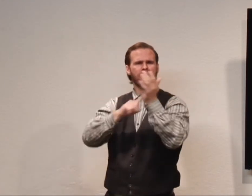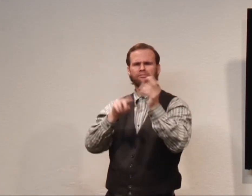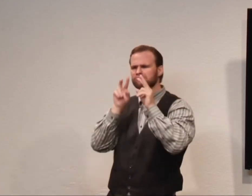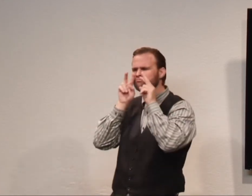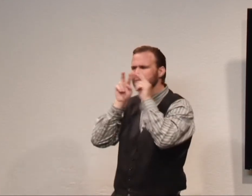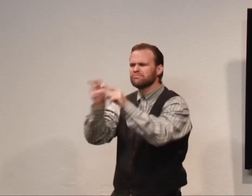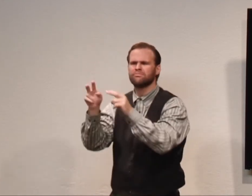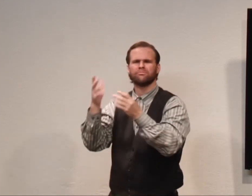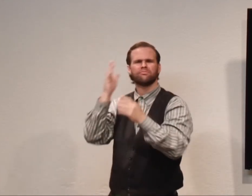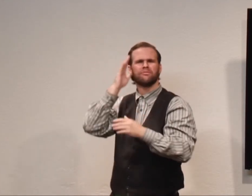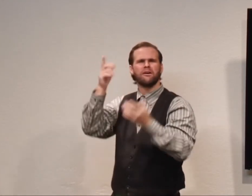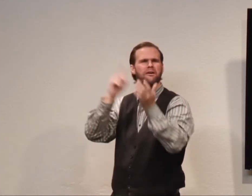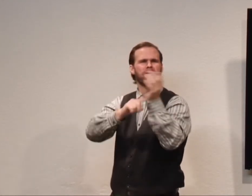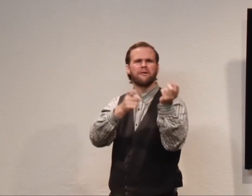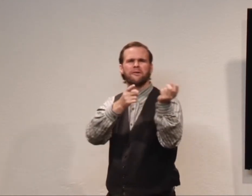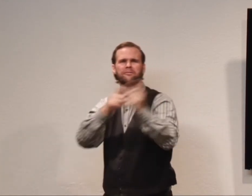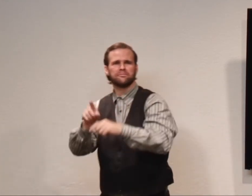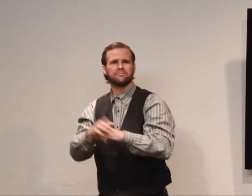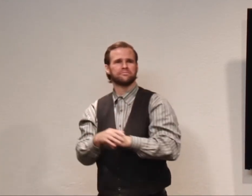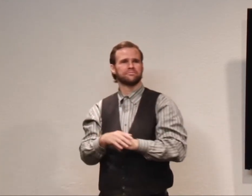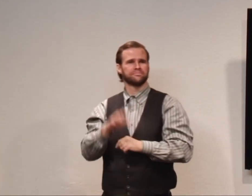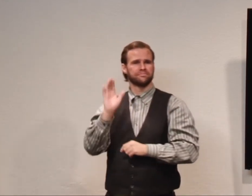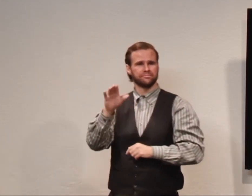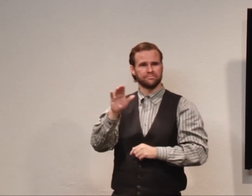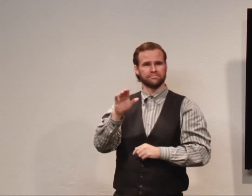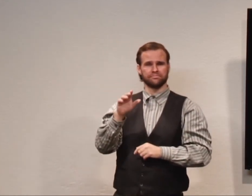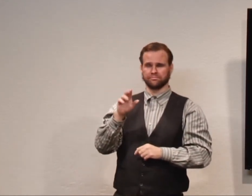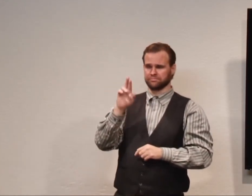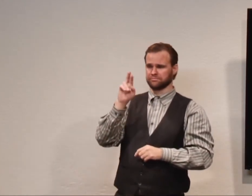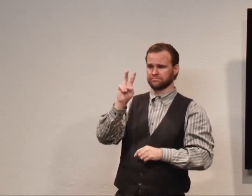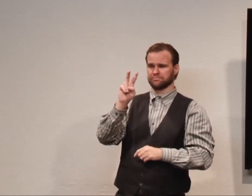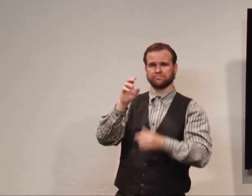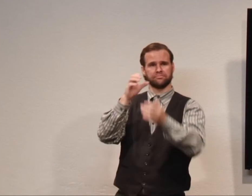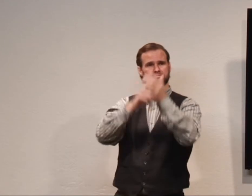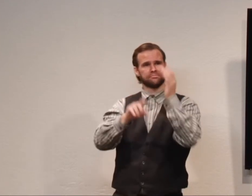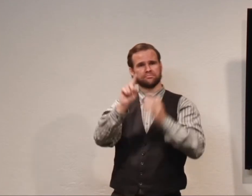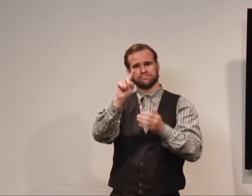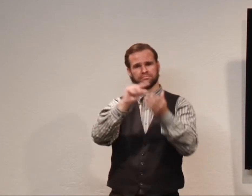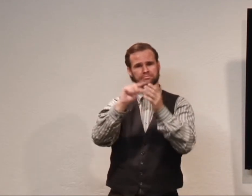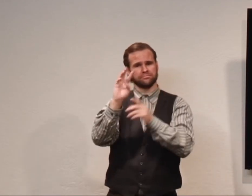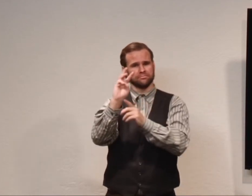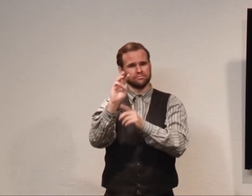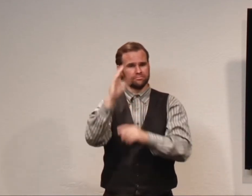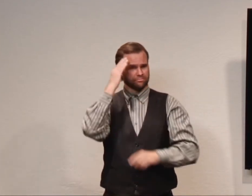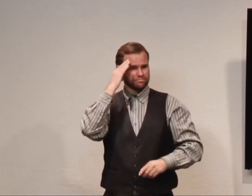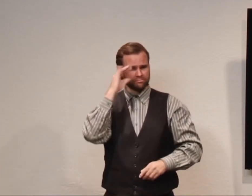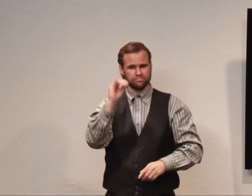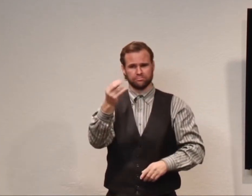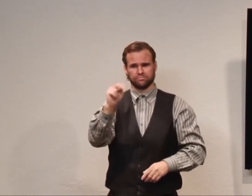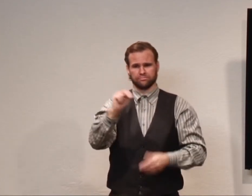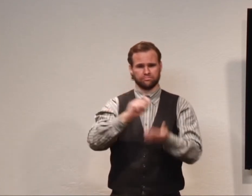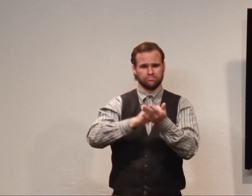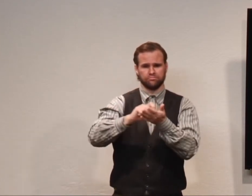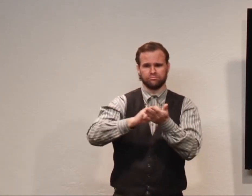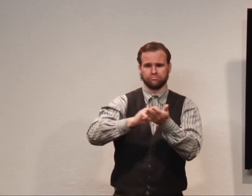God is making us kings and priests to his God and Father.